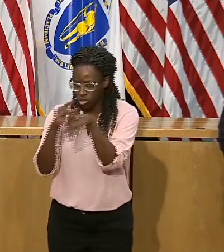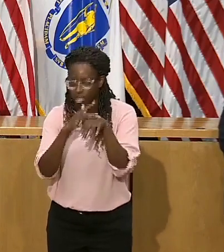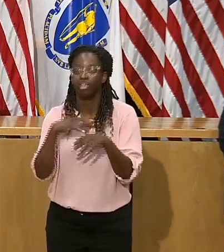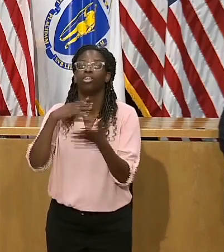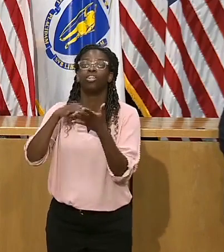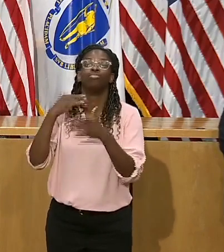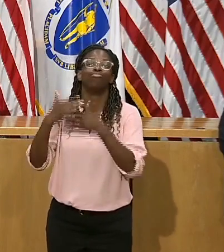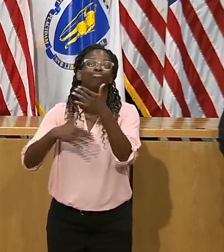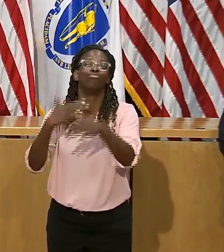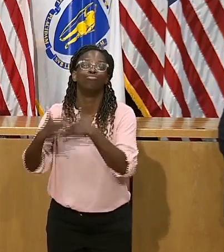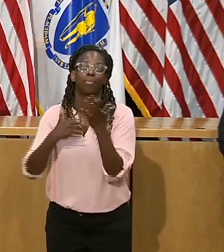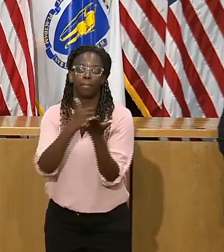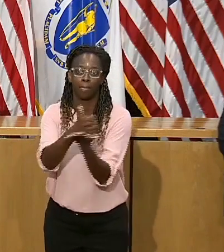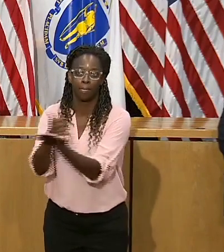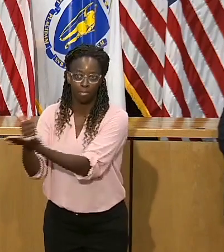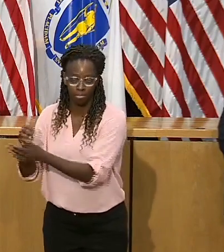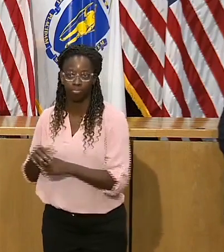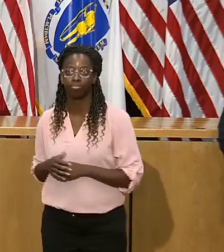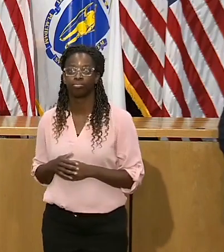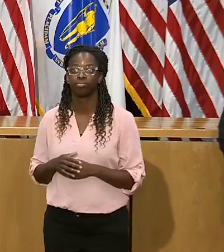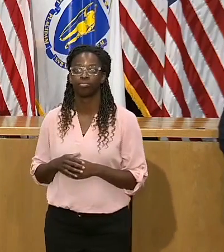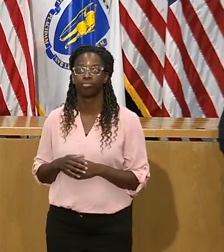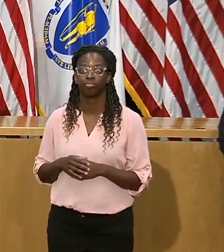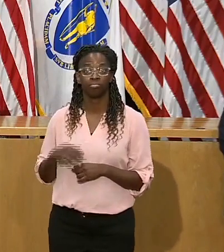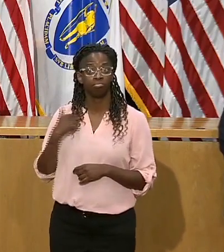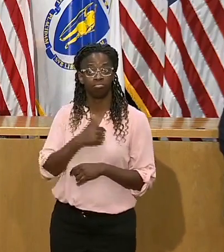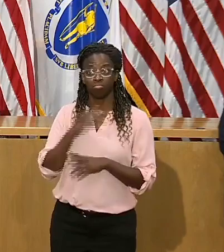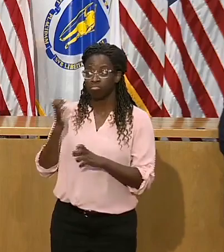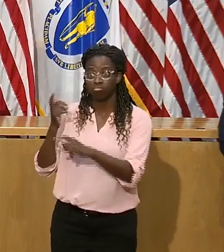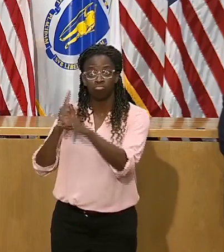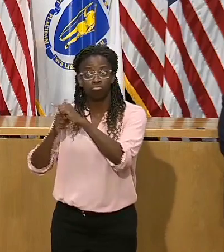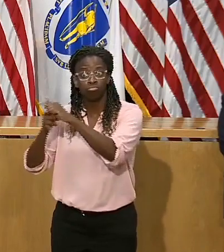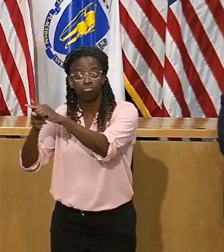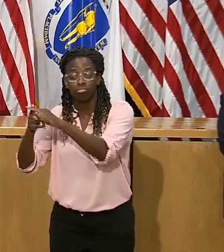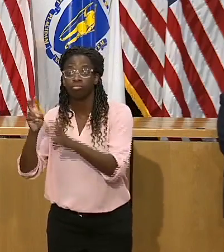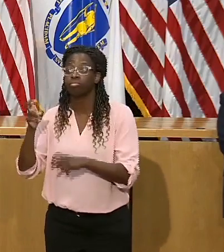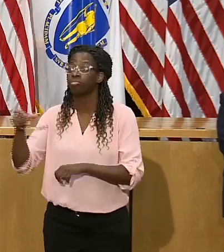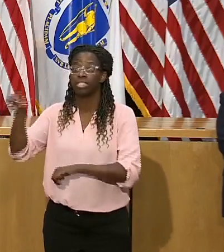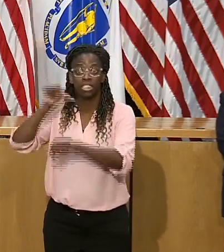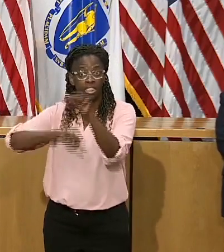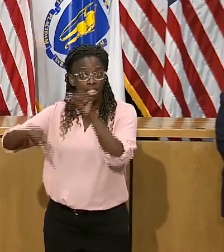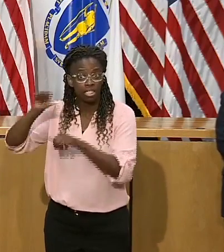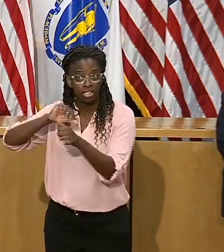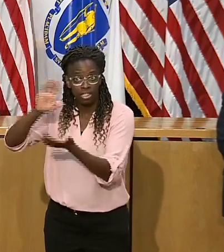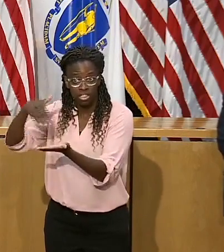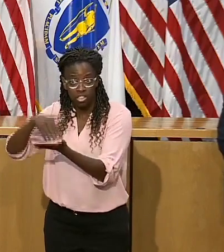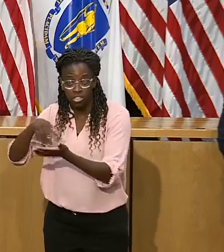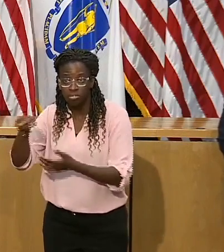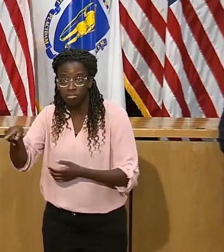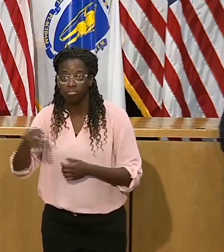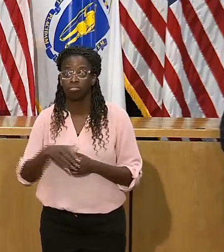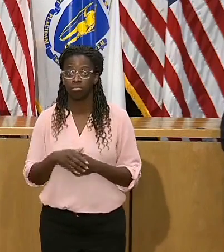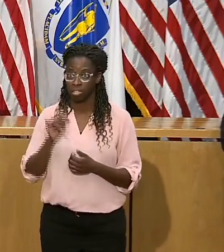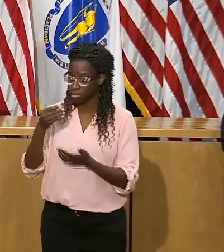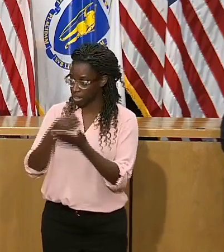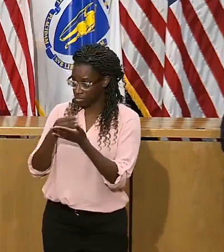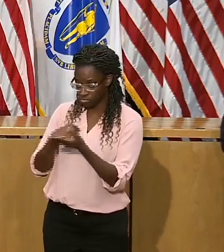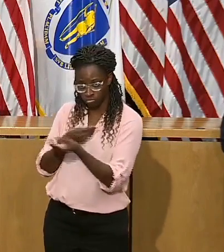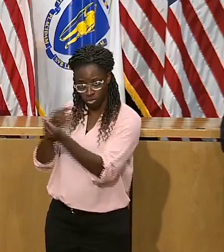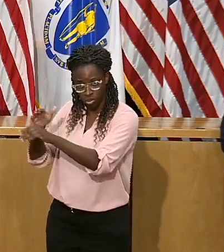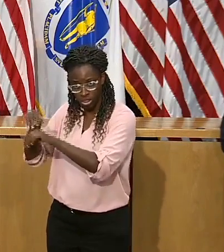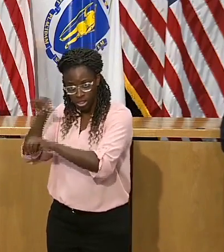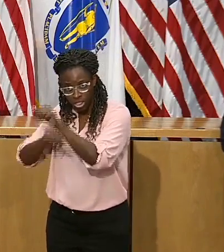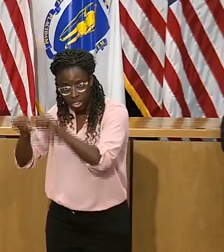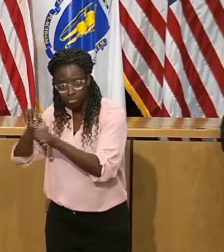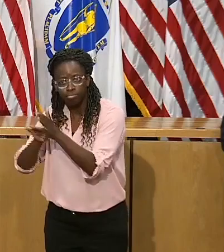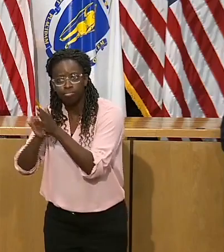the Life Science Center and the Mass Tech Collaborative, we'll invest in science and technology sector growth around the state. We'll continue to